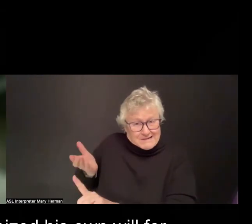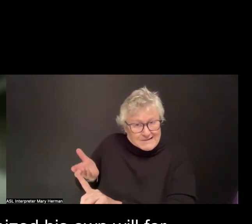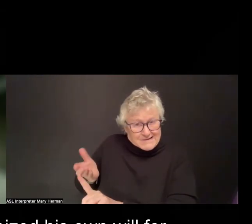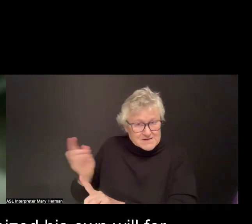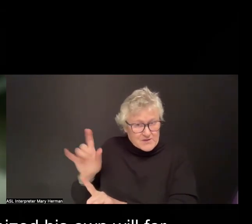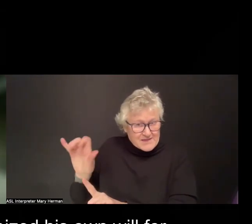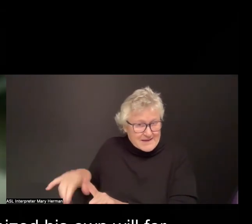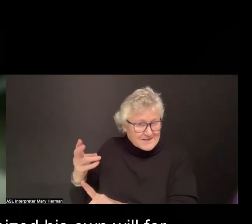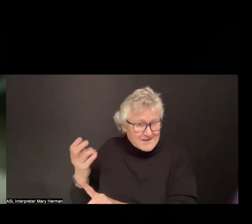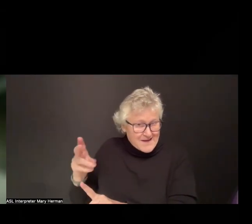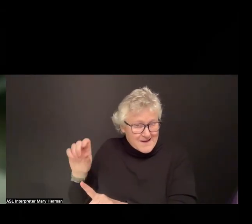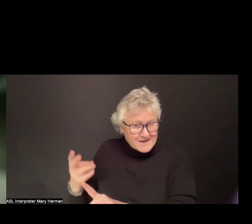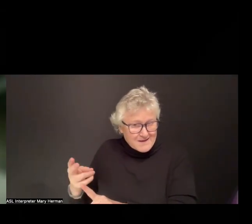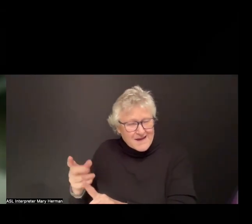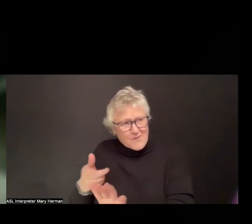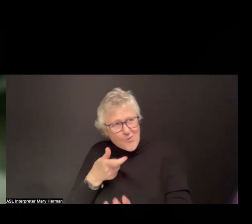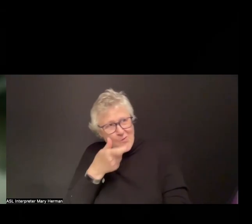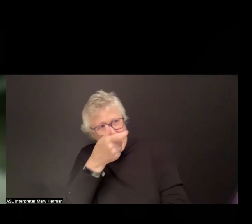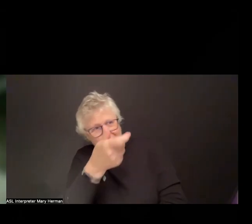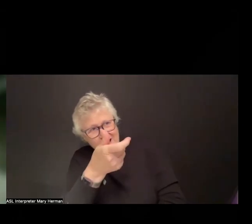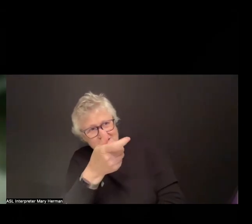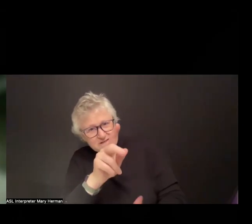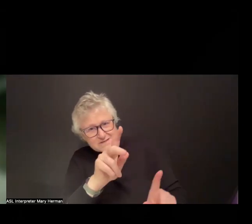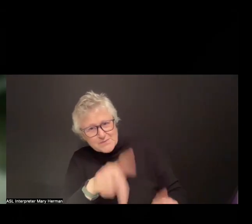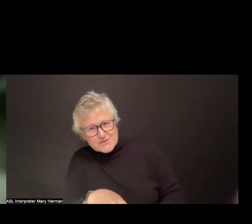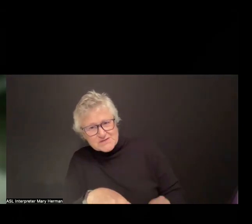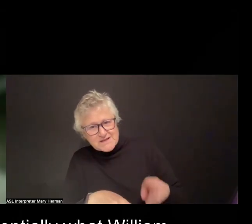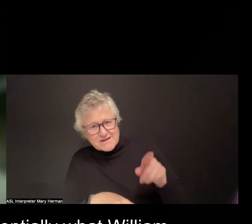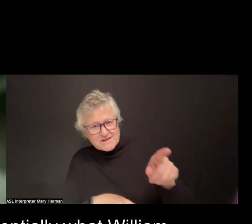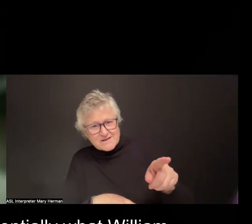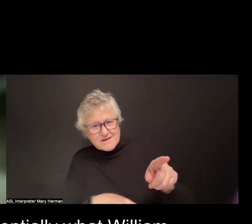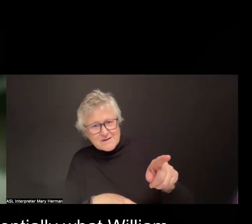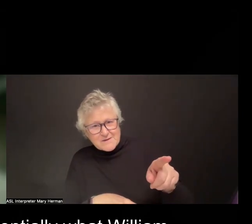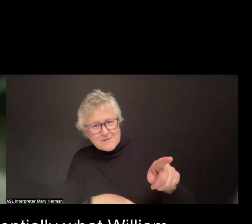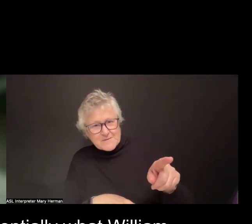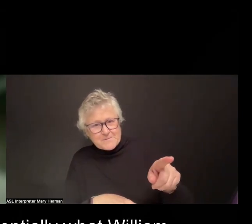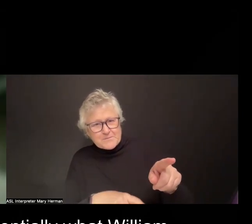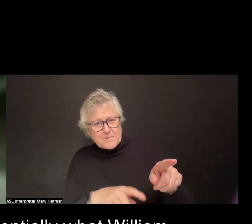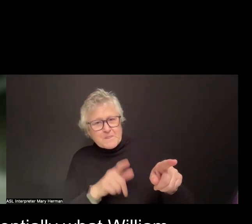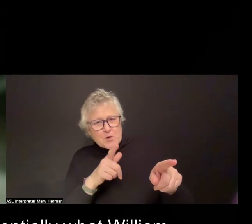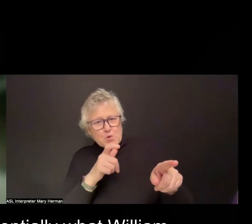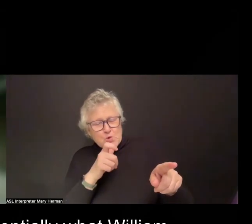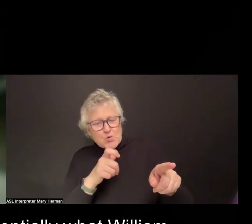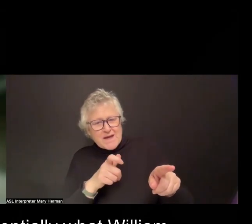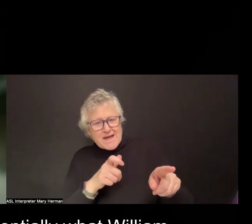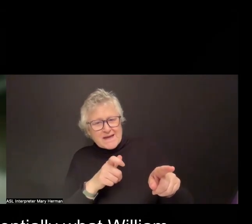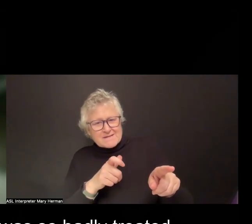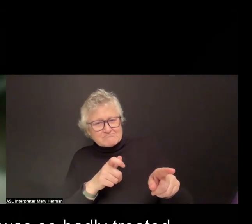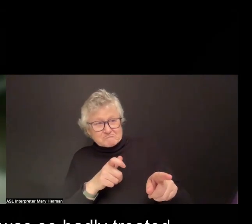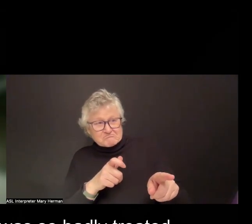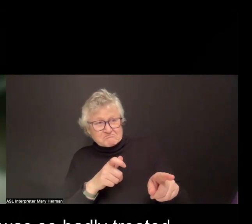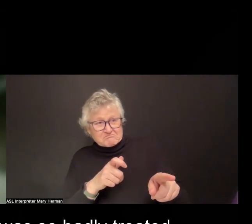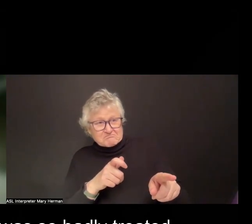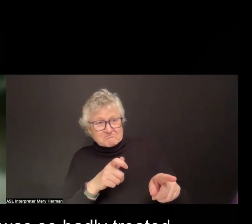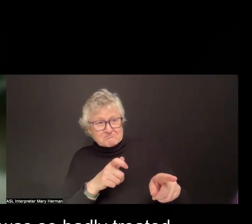himself and refused to apologize for it. So essentially what William Fly is saying is that he turned to